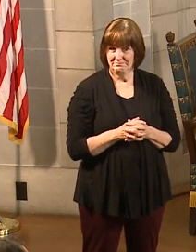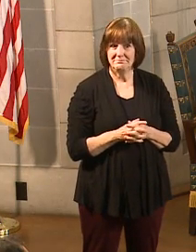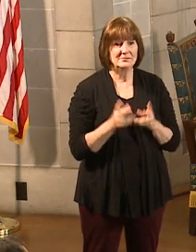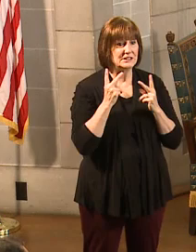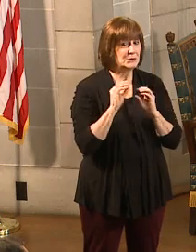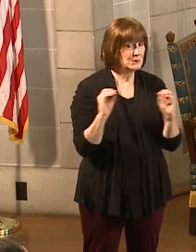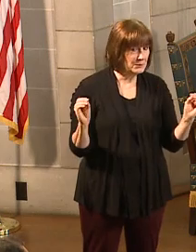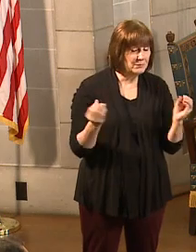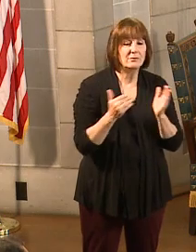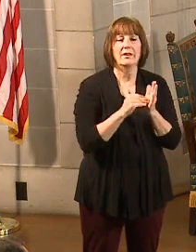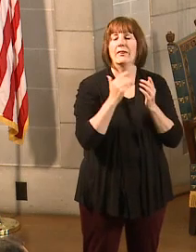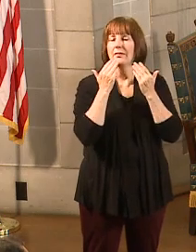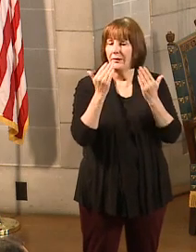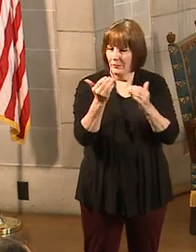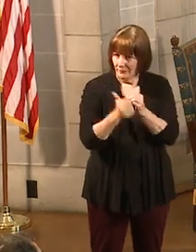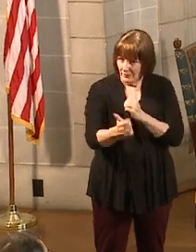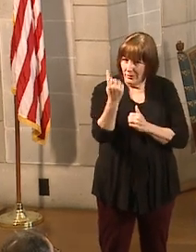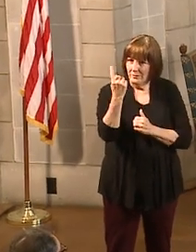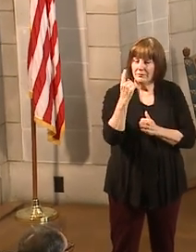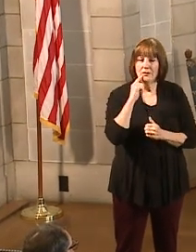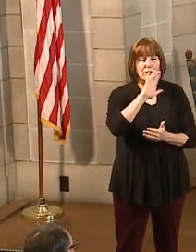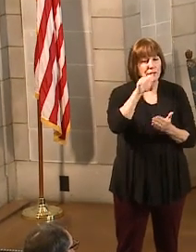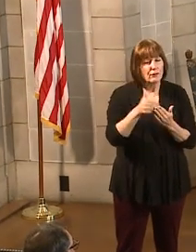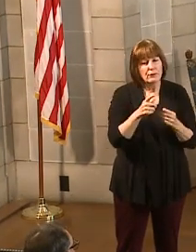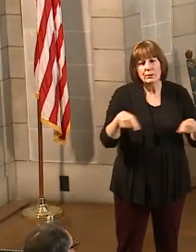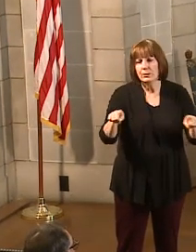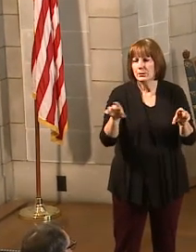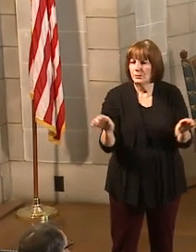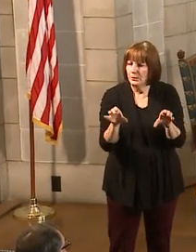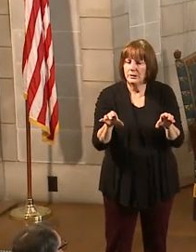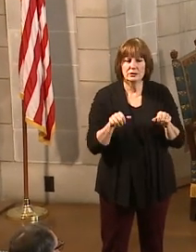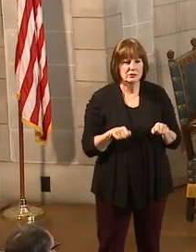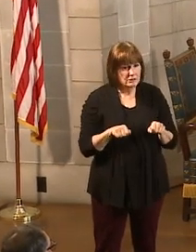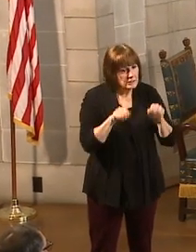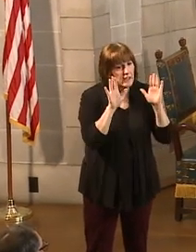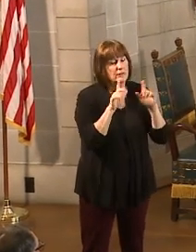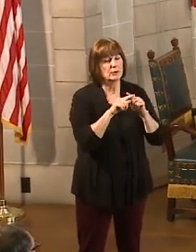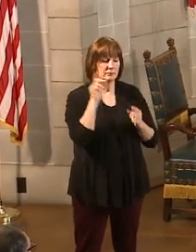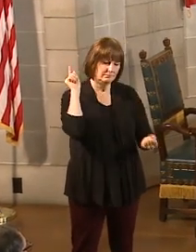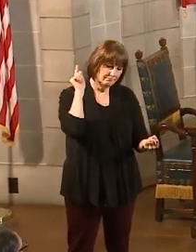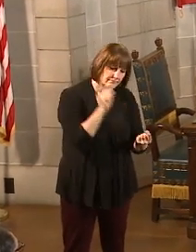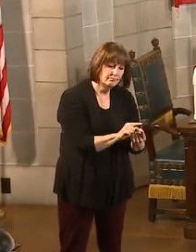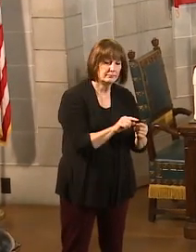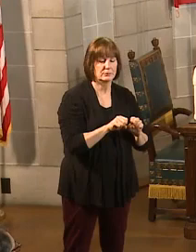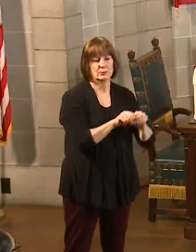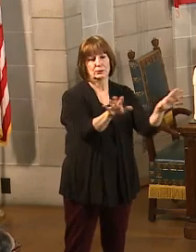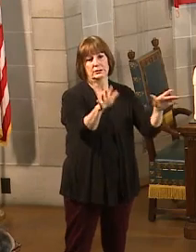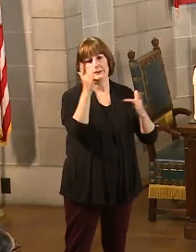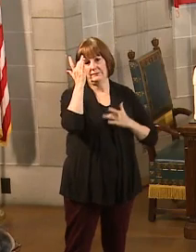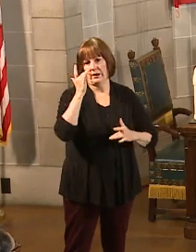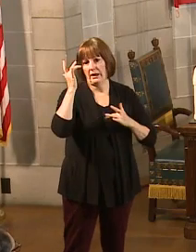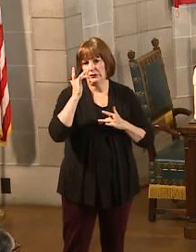Seeing none, again, I'll just say thank you, everybody, for all that you're doing to sacrifice to be able to slow the spread of the virus here in our state.